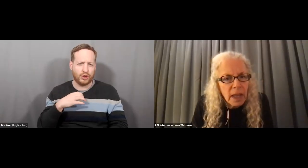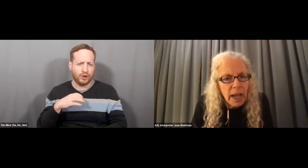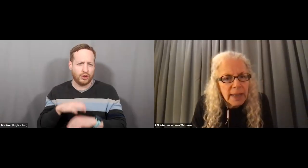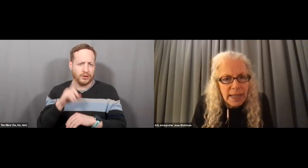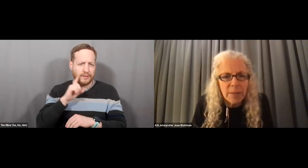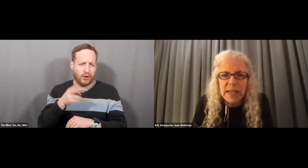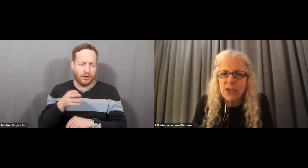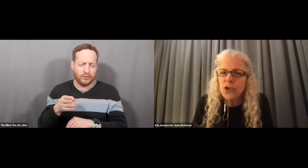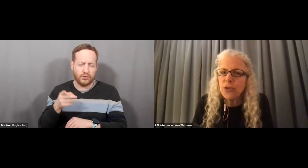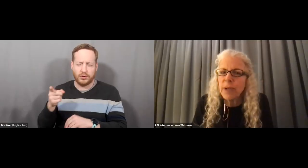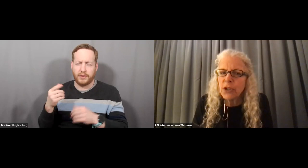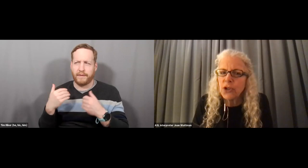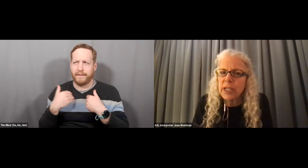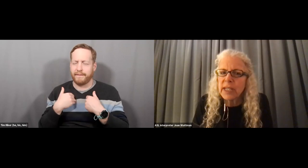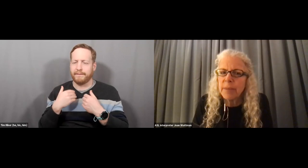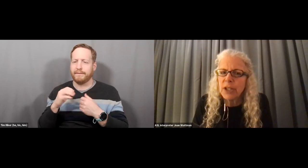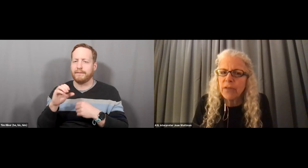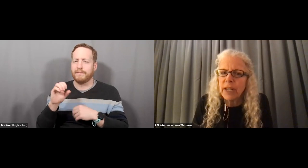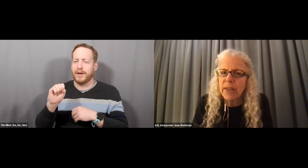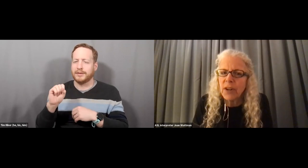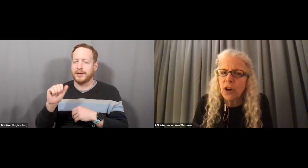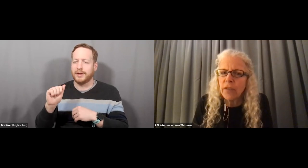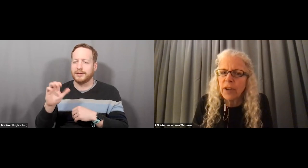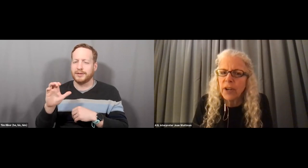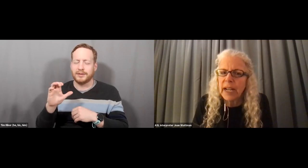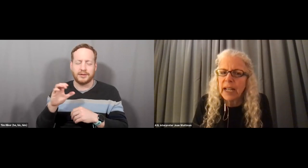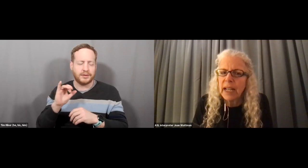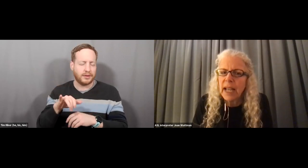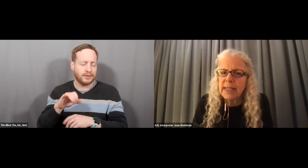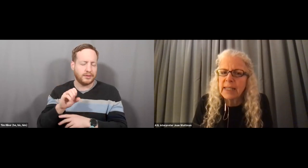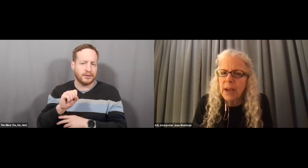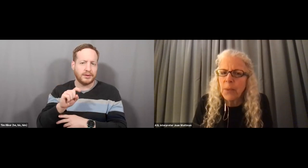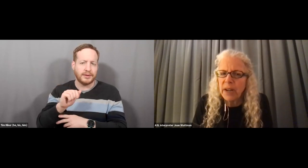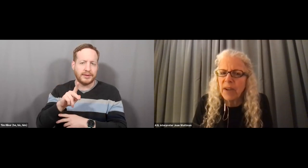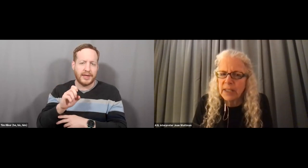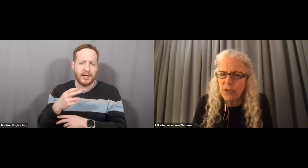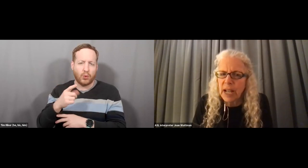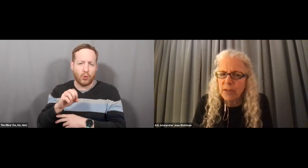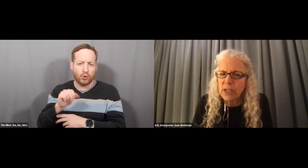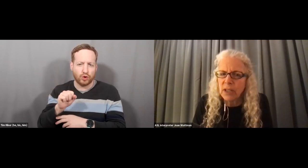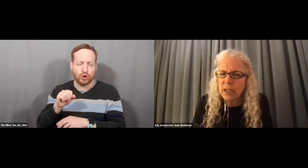I think Massachusetts Commission for the Deaf and Hard of Hearing has a statewide advisory council.